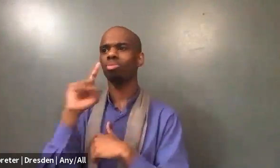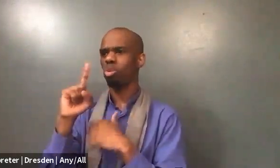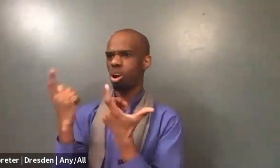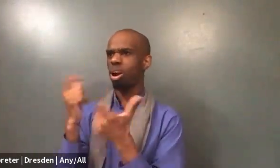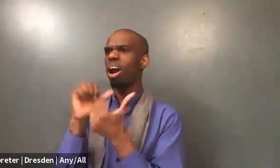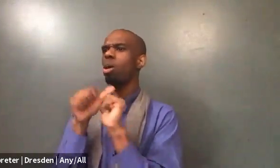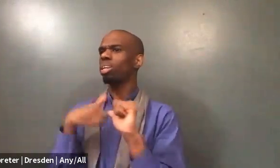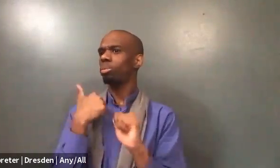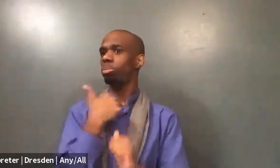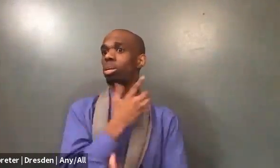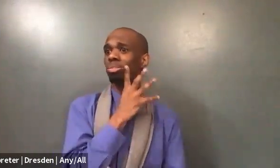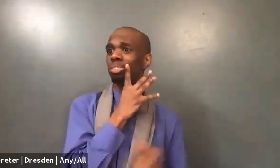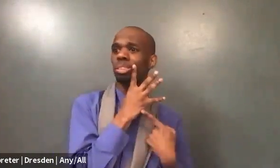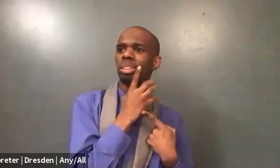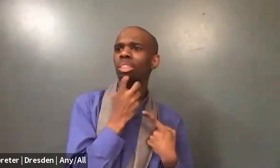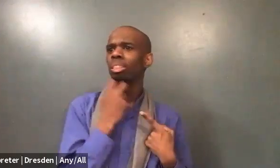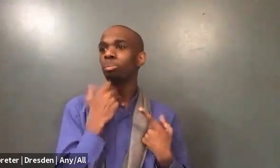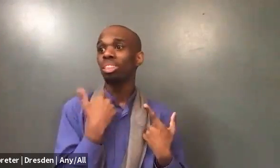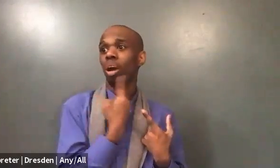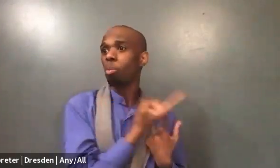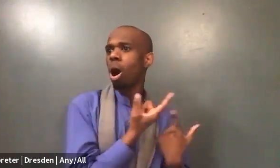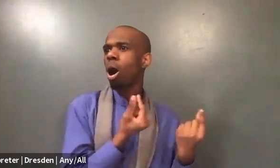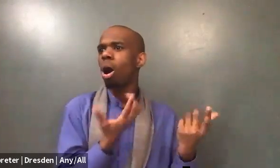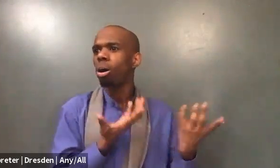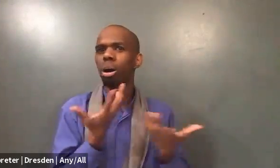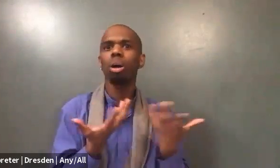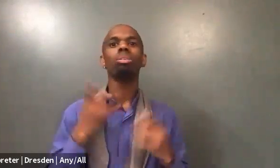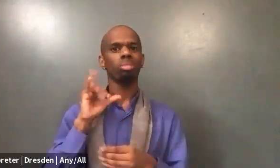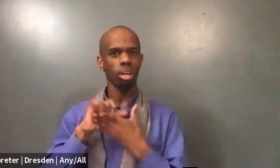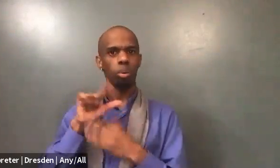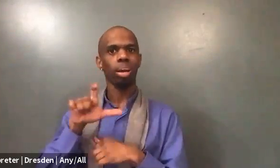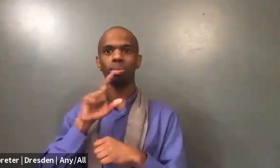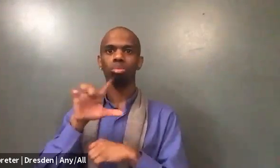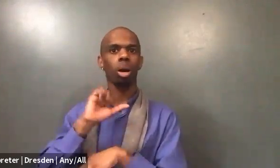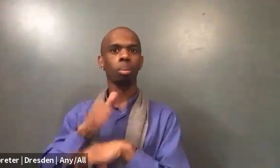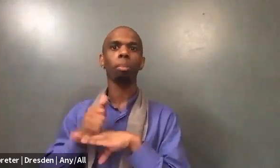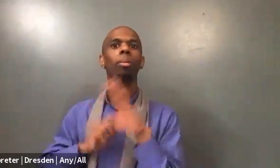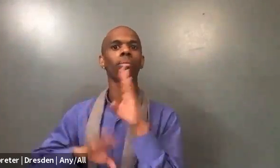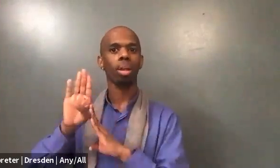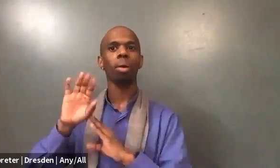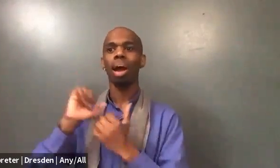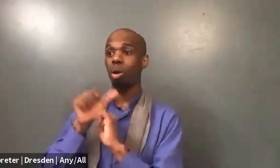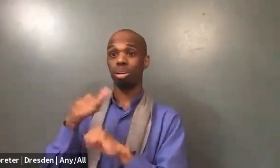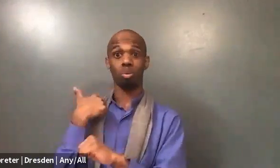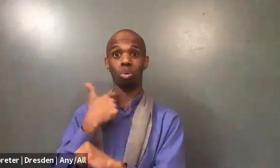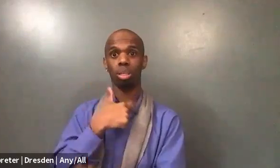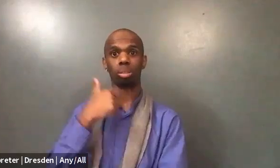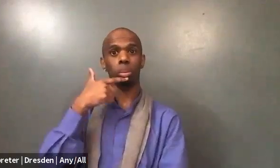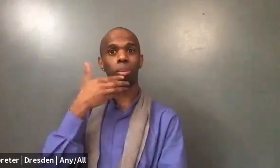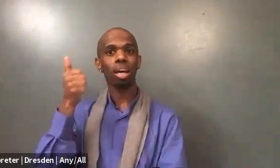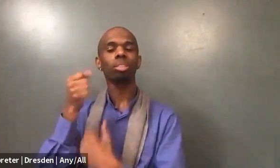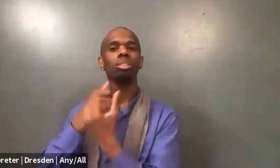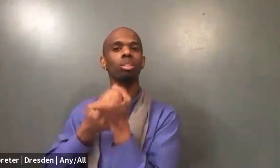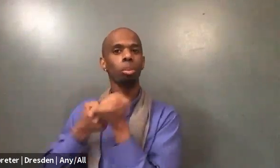main reasons we're having this conversation, right? Is how do we kind of just be in support of one another so we can get better at being better